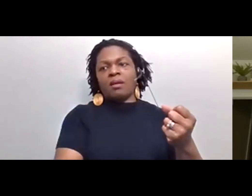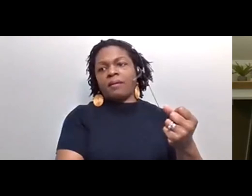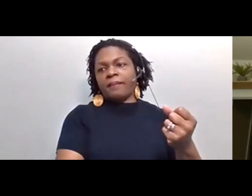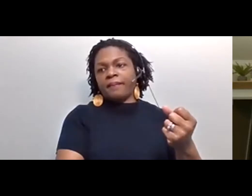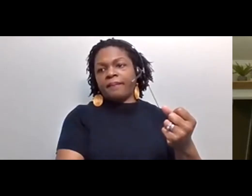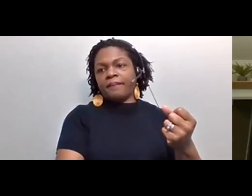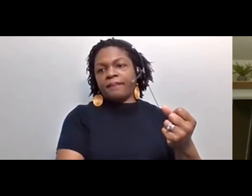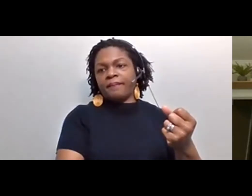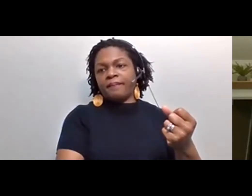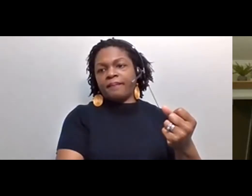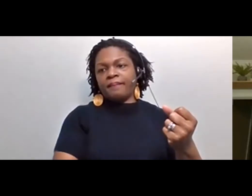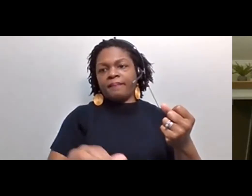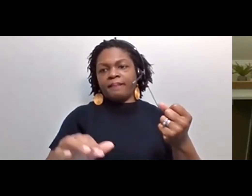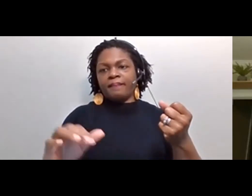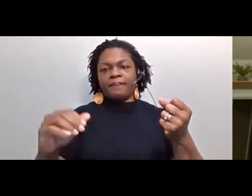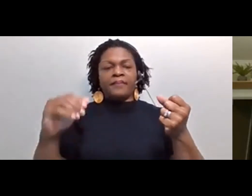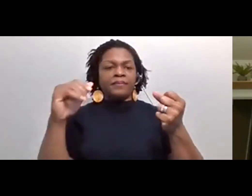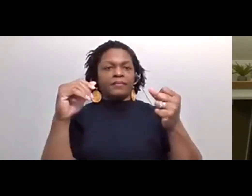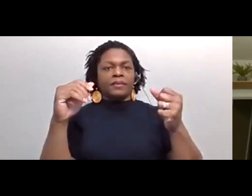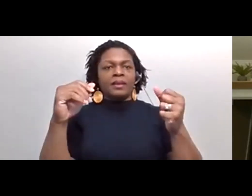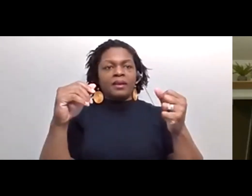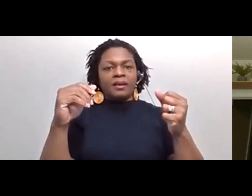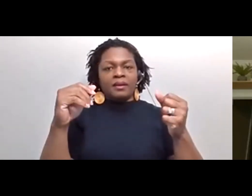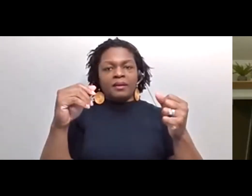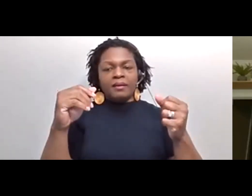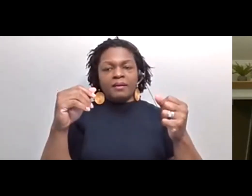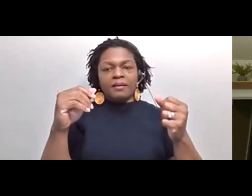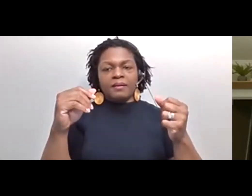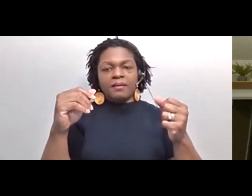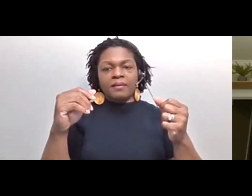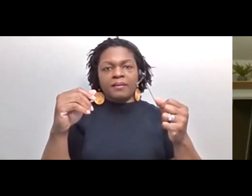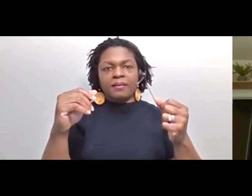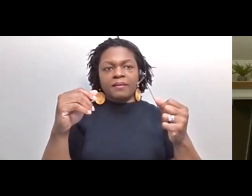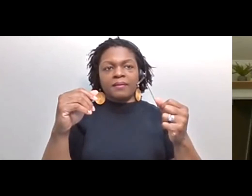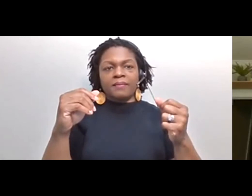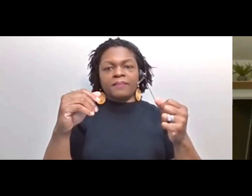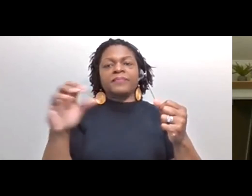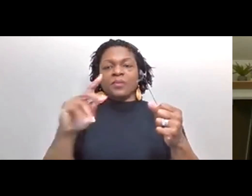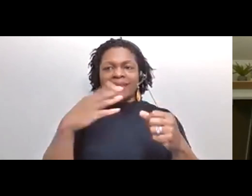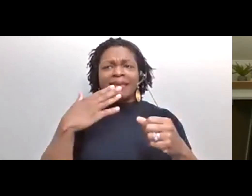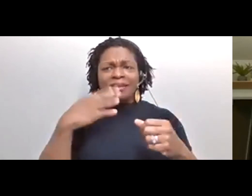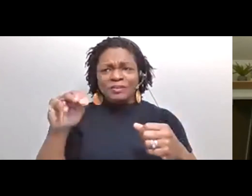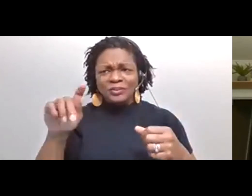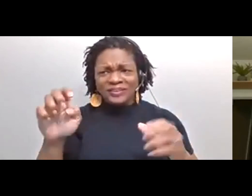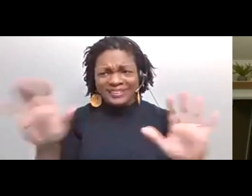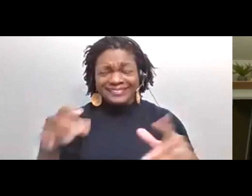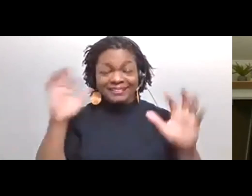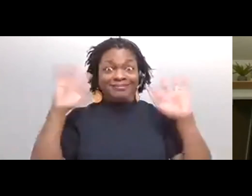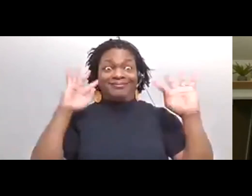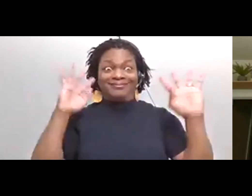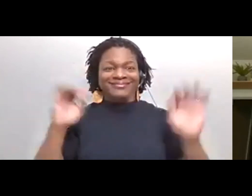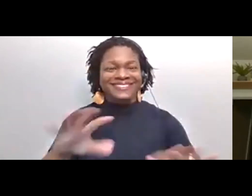Can whoever can mute besides Caroline? Everyone mute. Thank you.